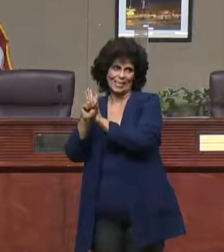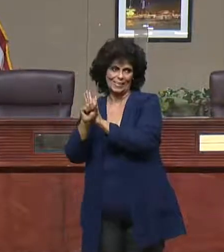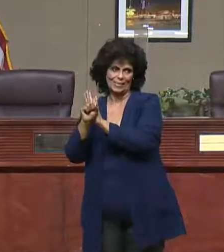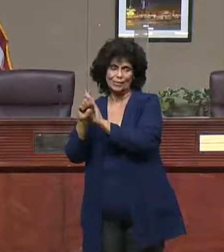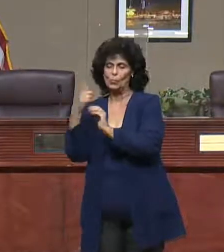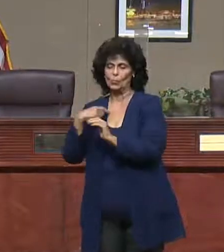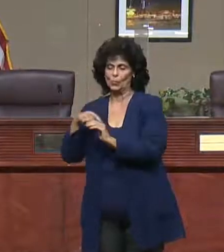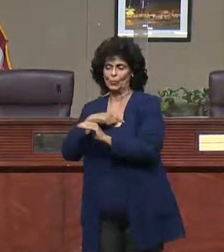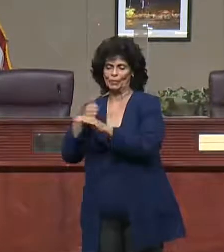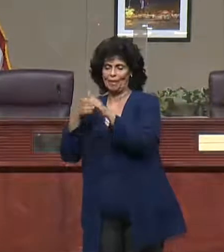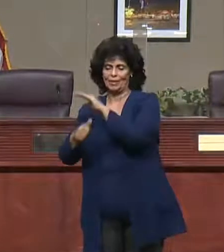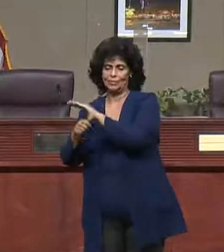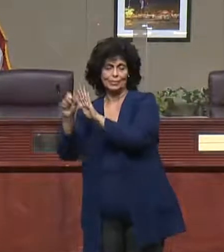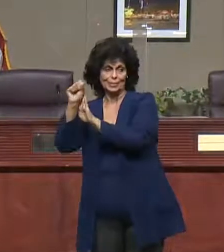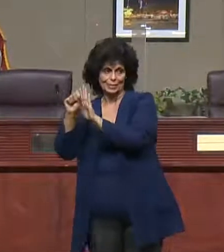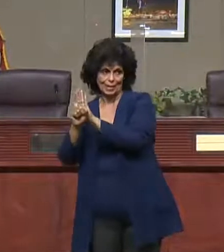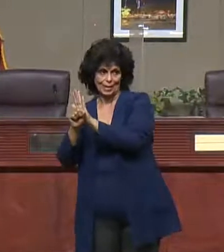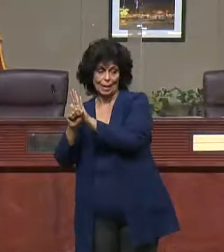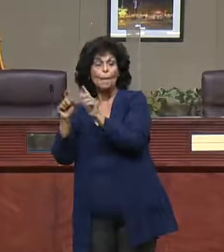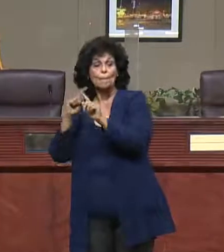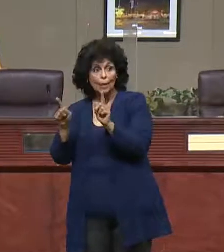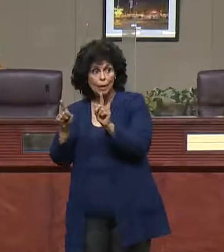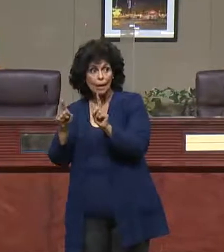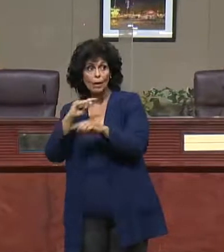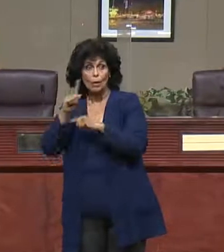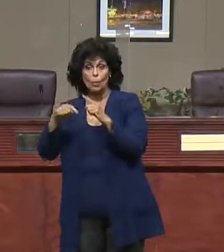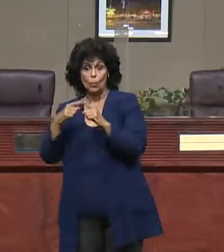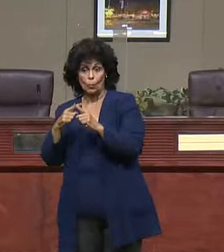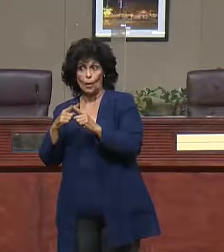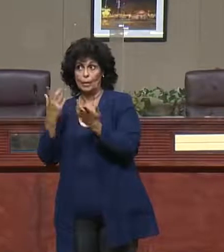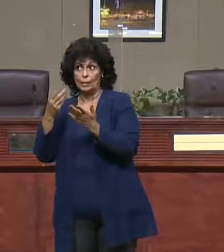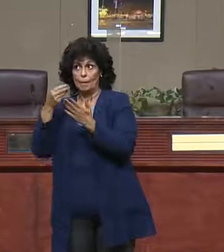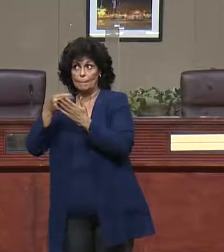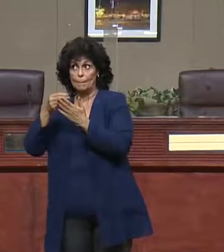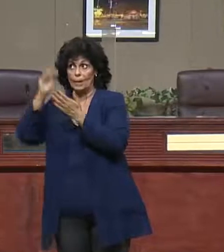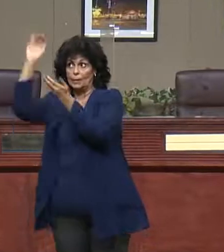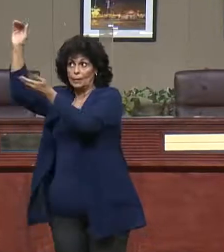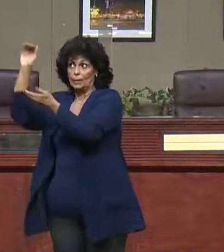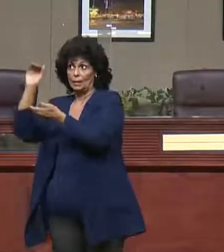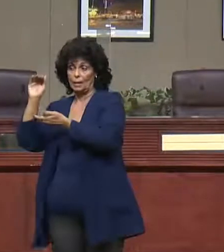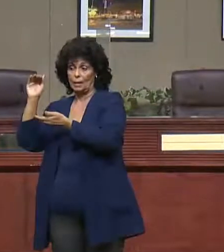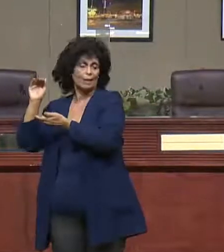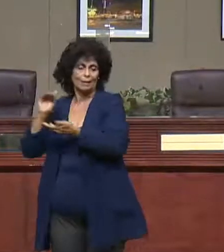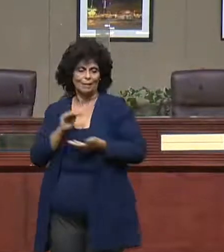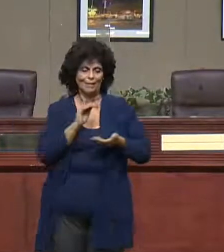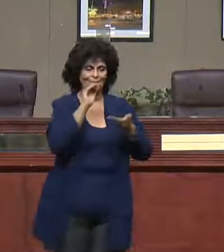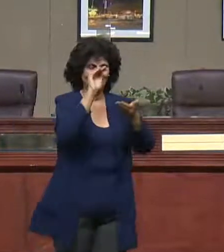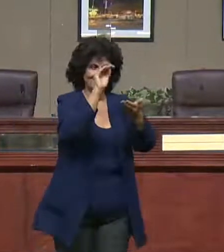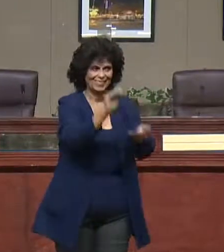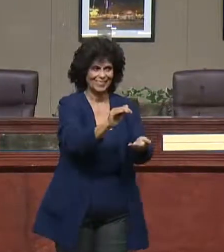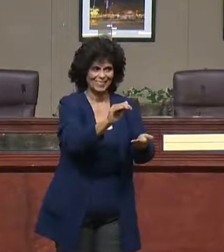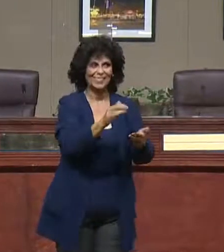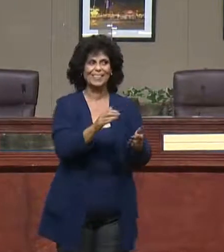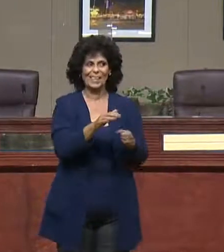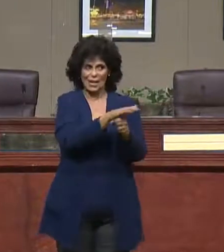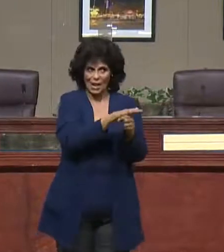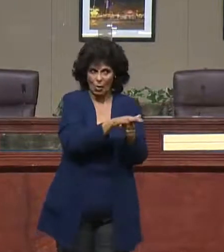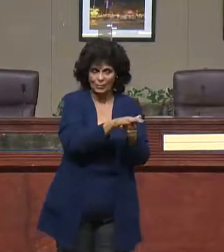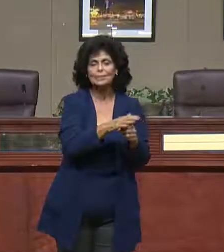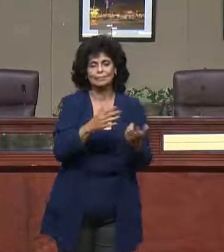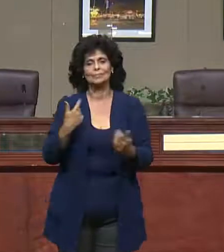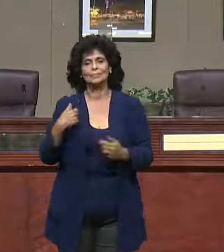state, but we benefit when the county receive direct allocation. Was the same in this round